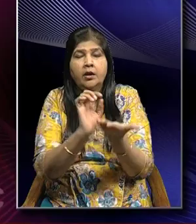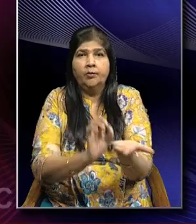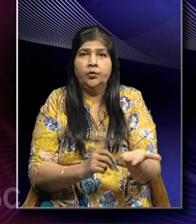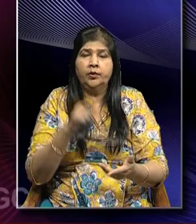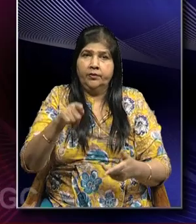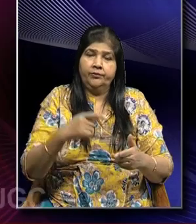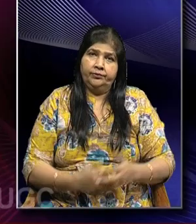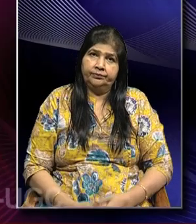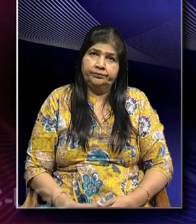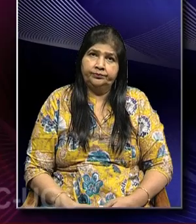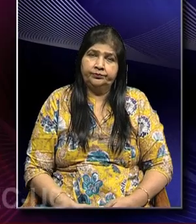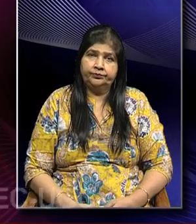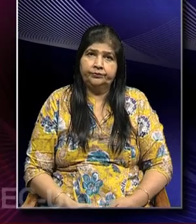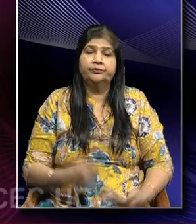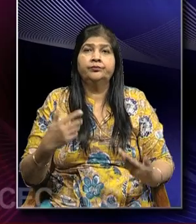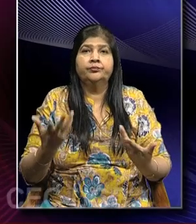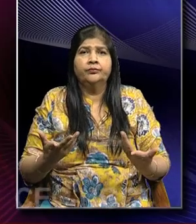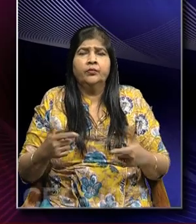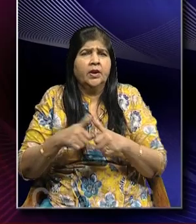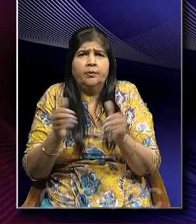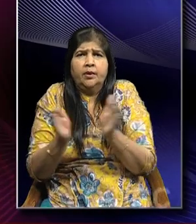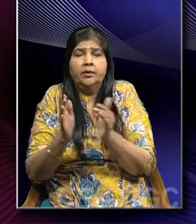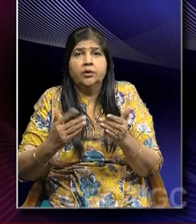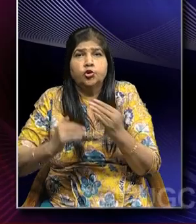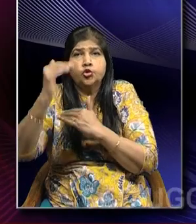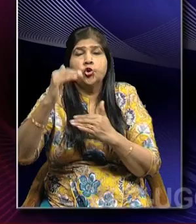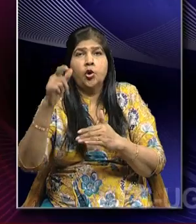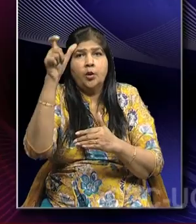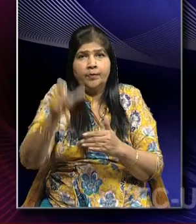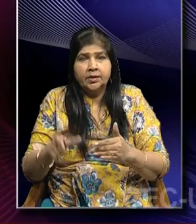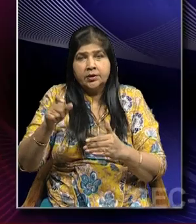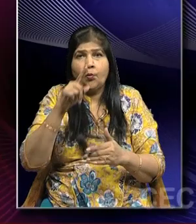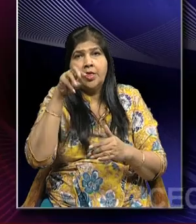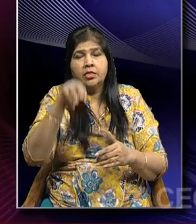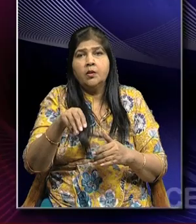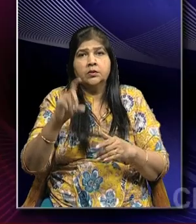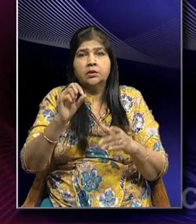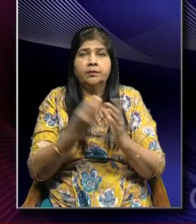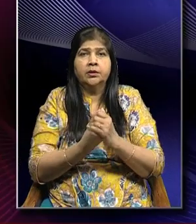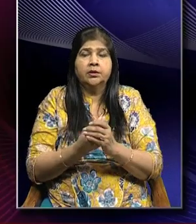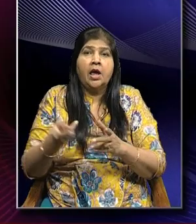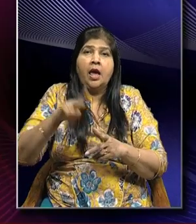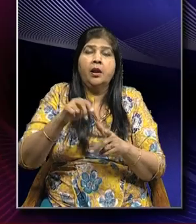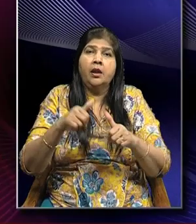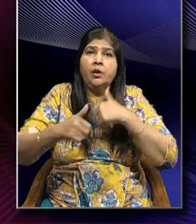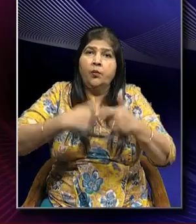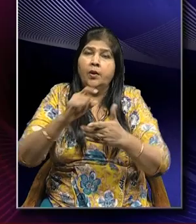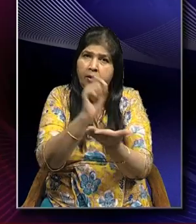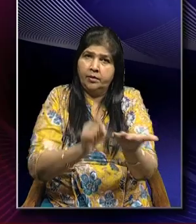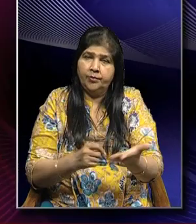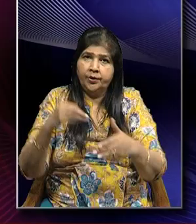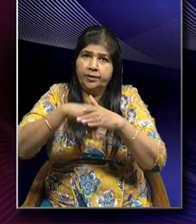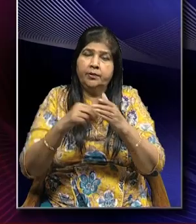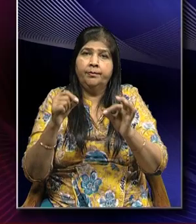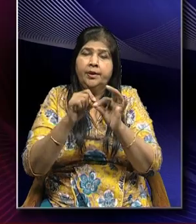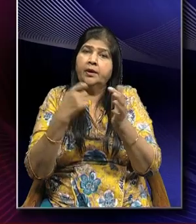to you. Of course, it is applicable to top listed 1000 companies. So annual report to include BRSR report